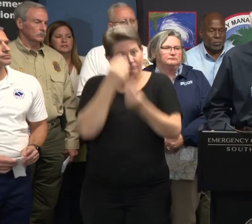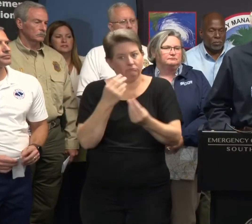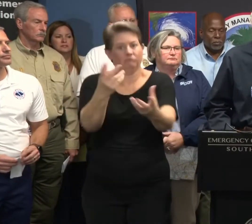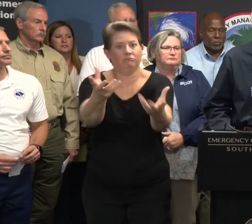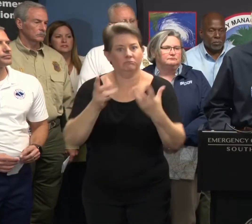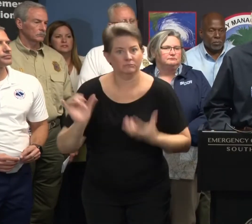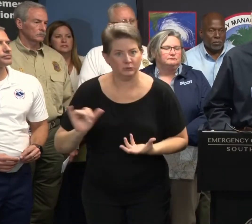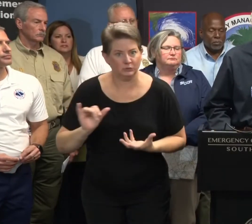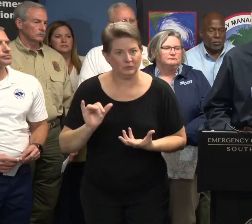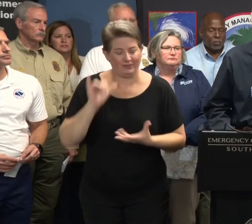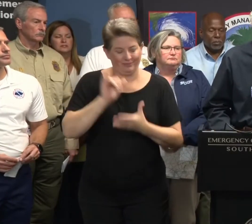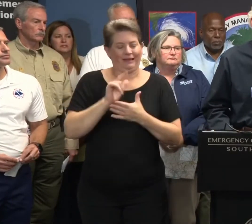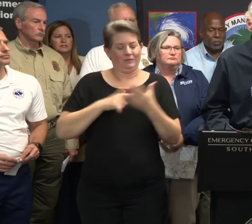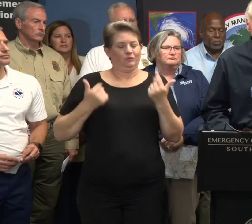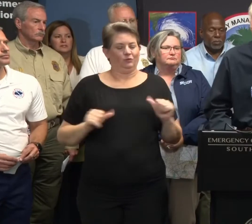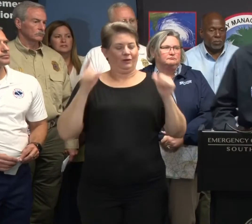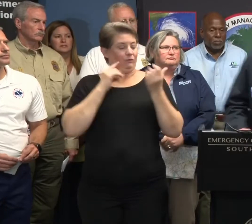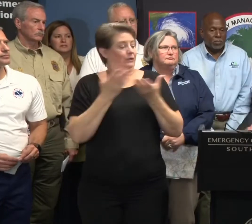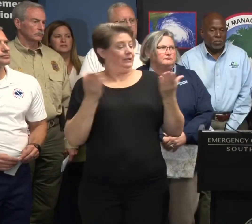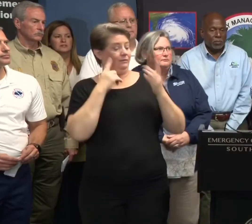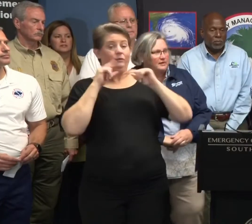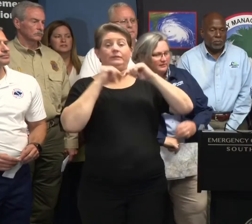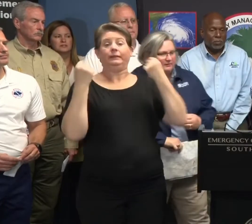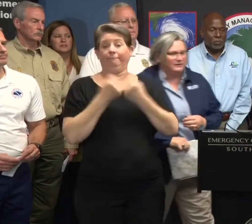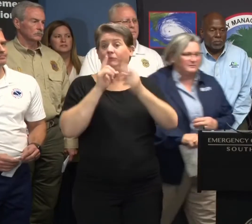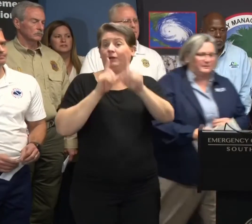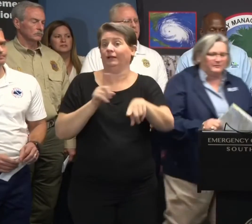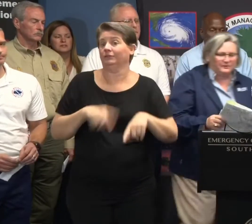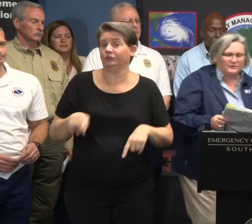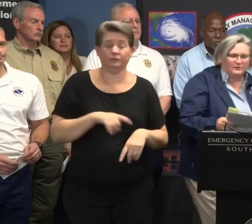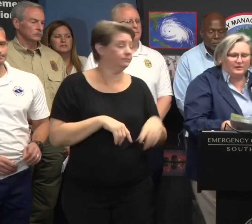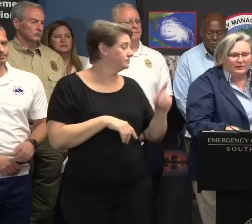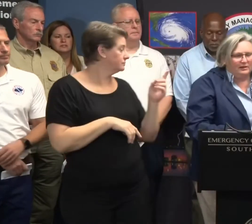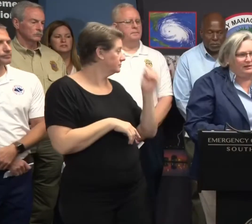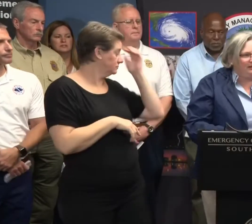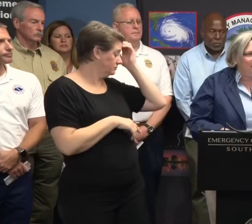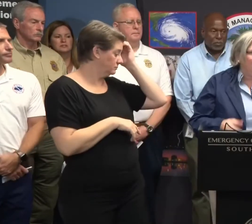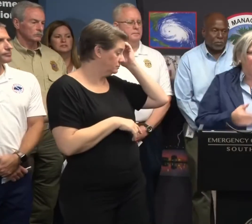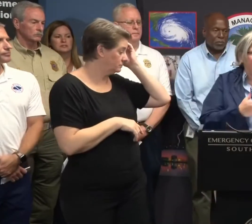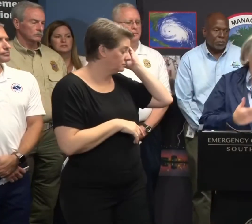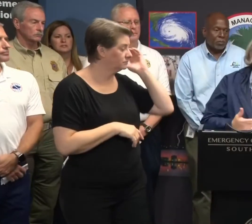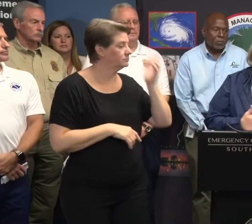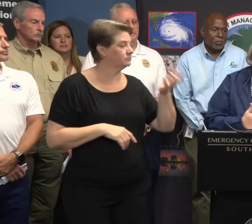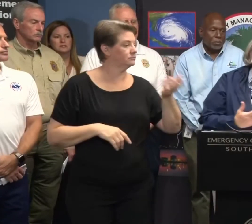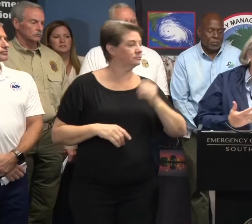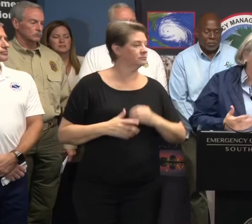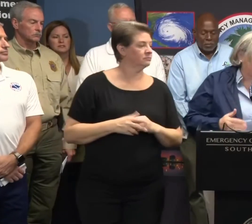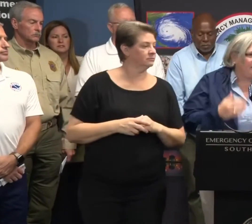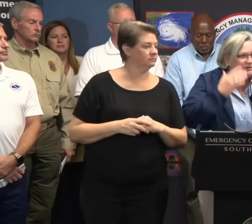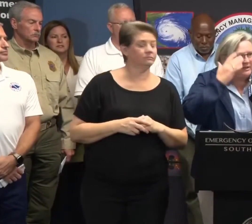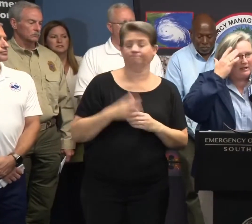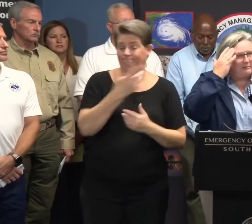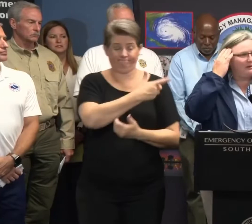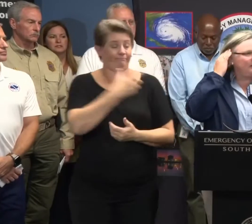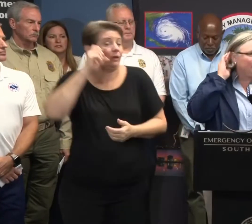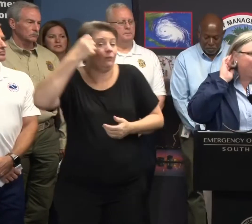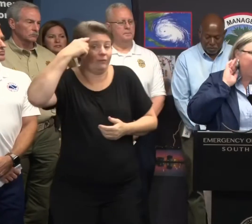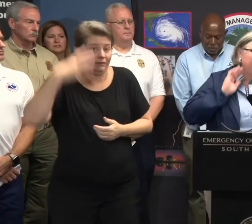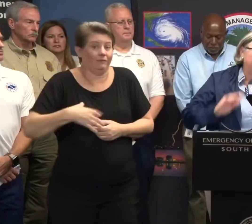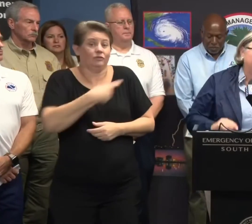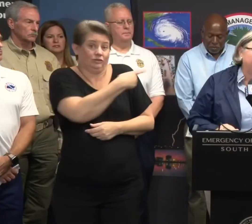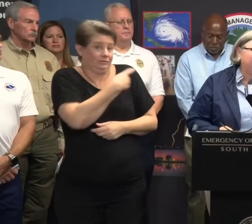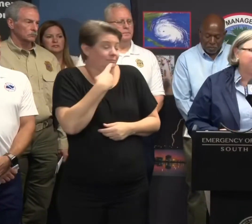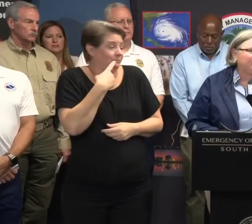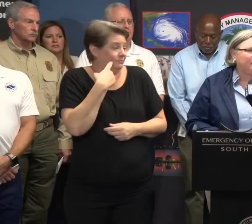full team here for your questions. Yes, sir. Yes, ma'am. Yes, sir. Yeah, it's exactly what the governor said. I mean,